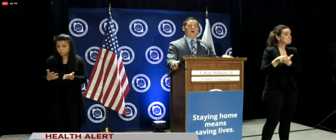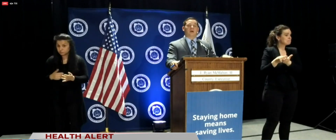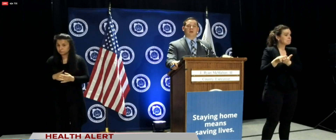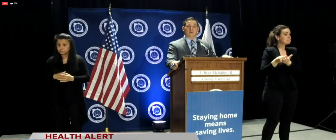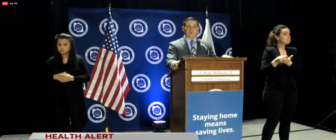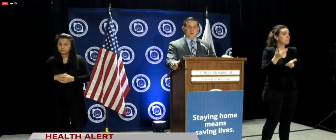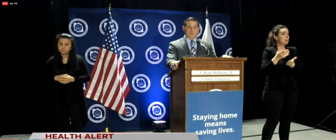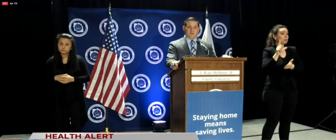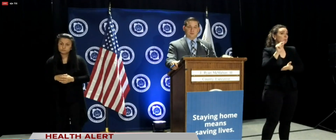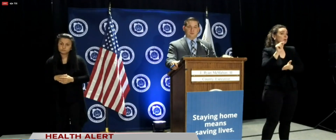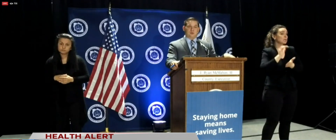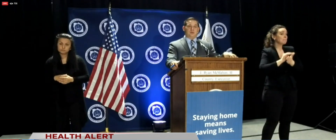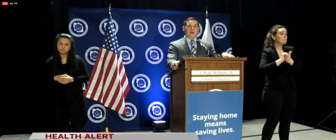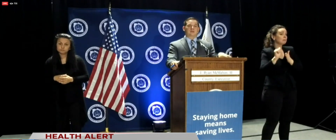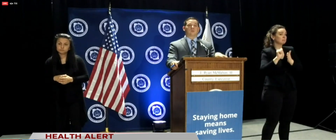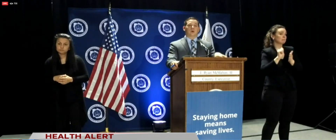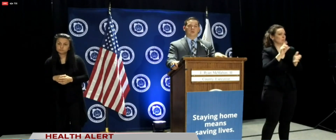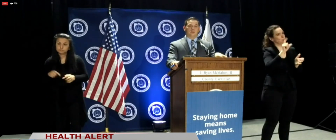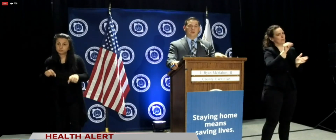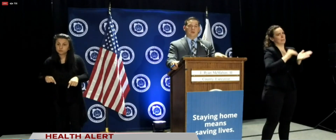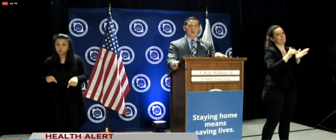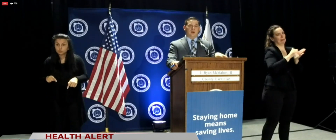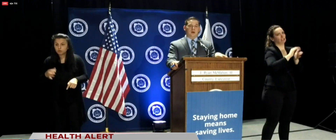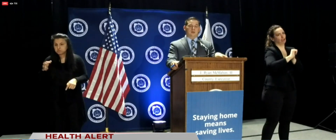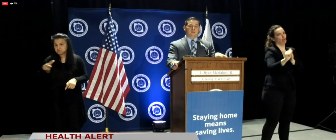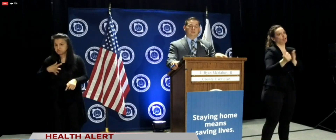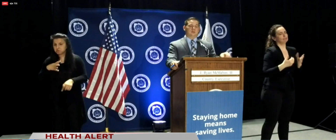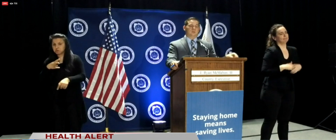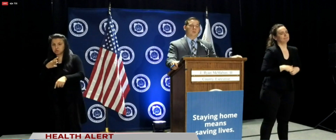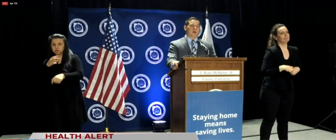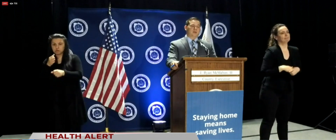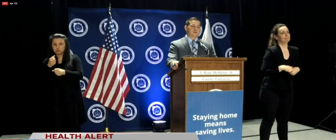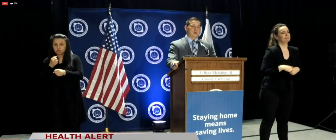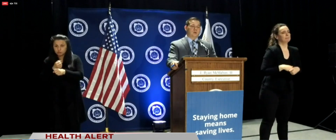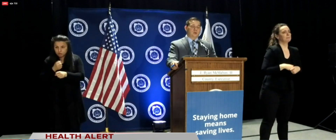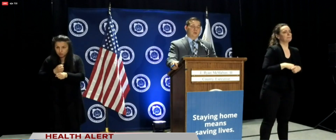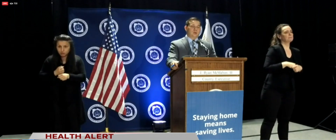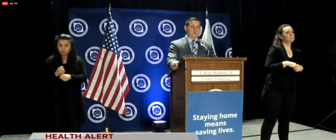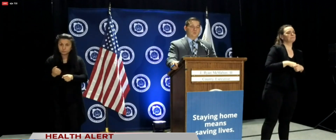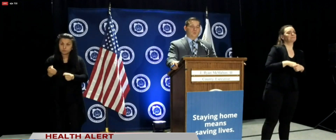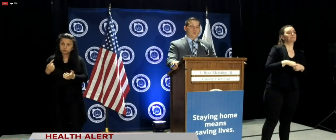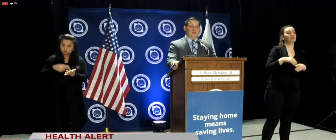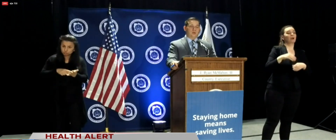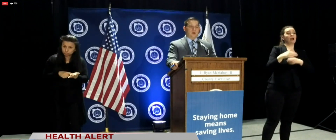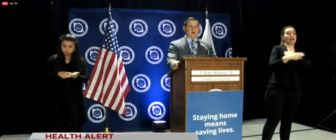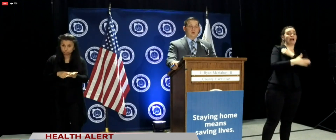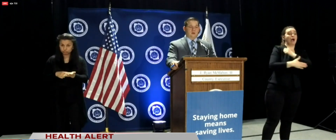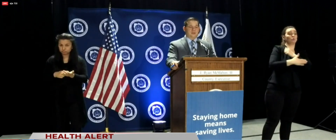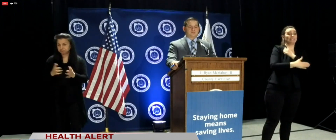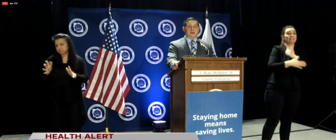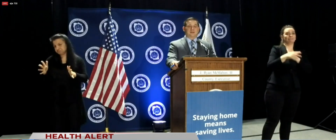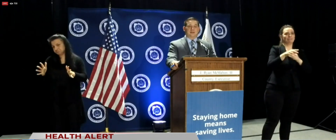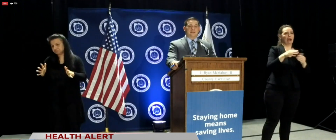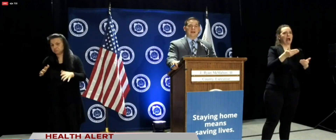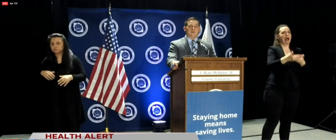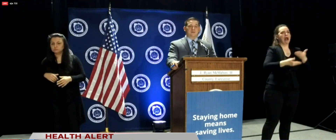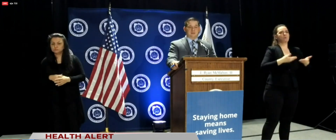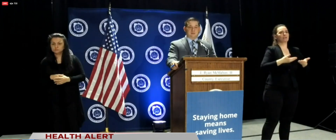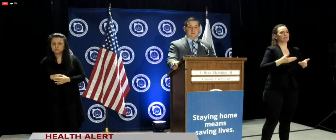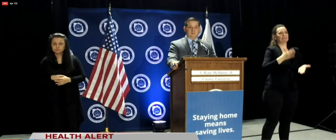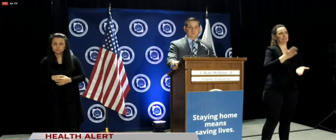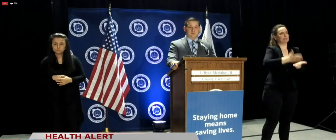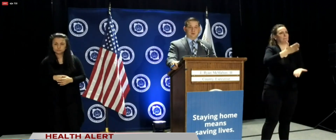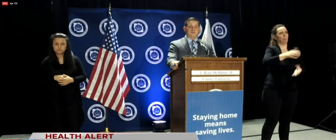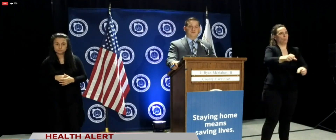We have a hiring freeze, so that's worth money. So we are expecting a